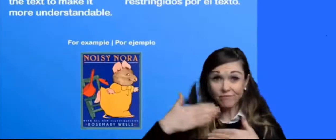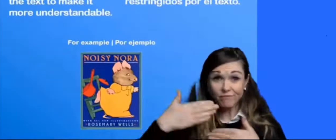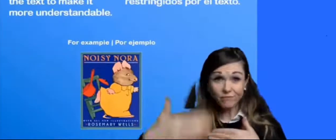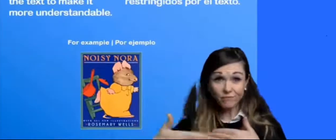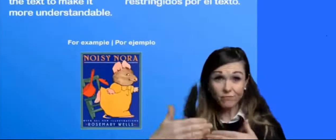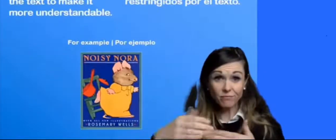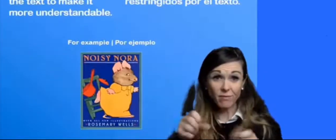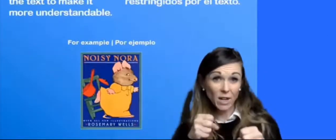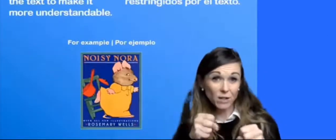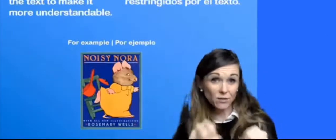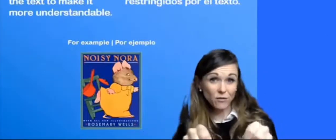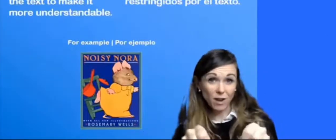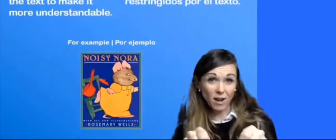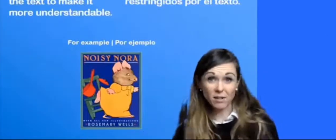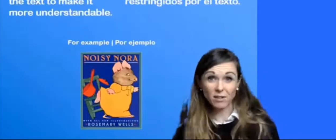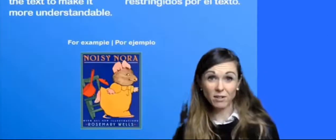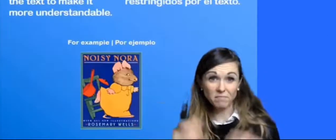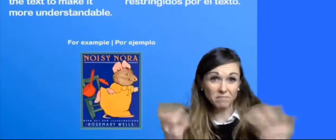something.